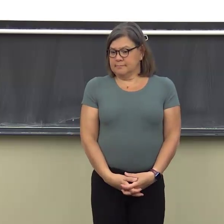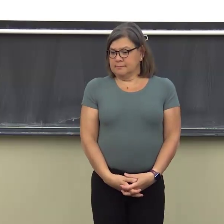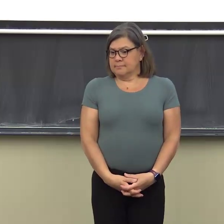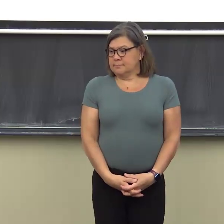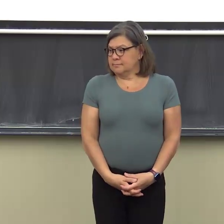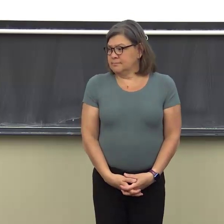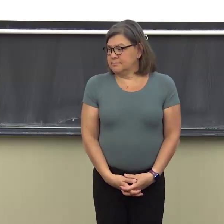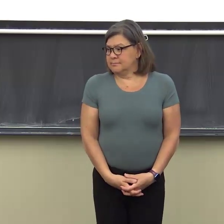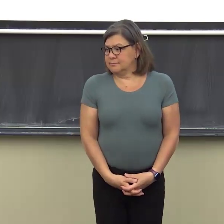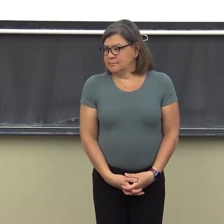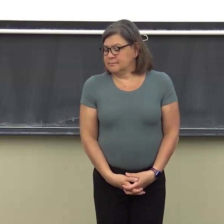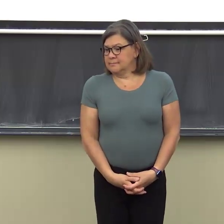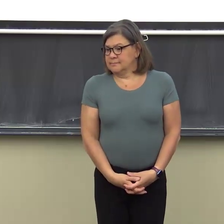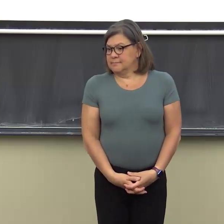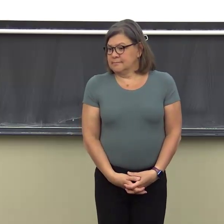Pretty quick.